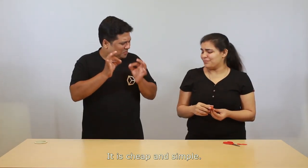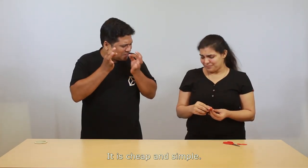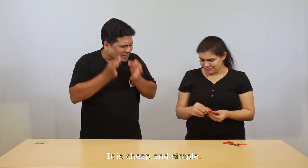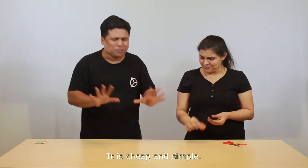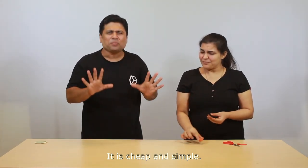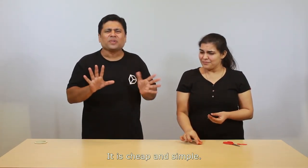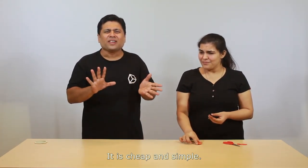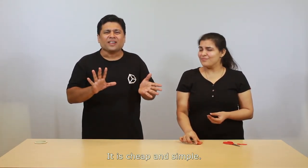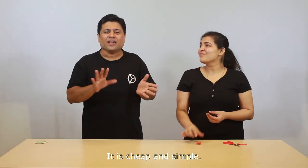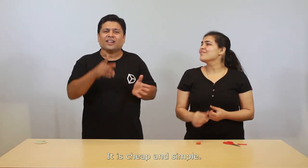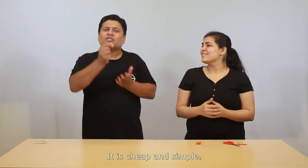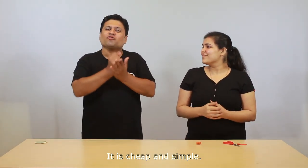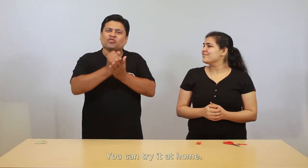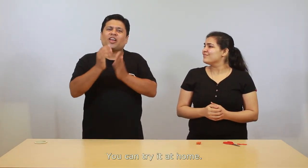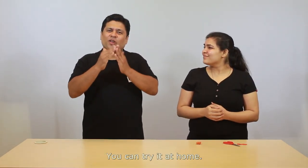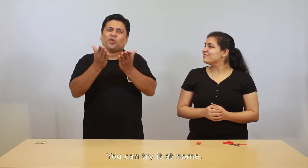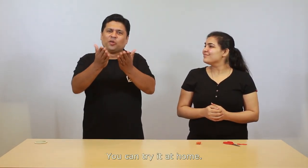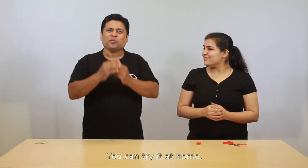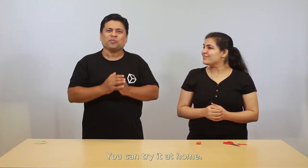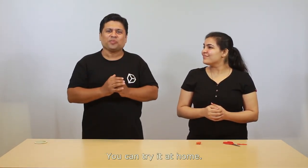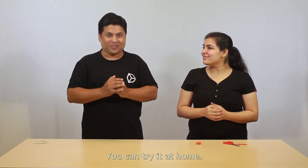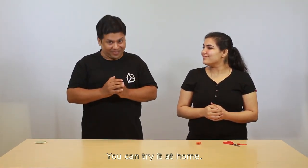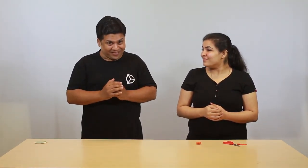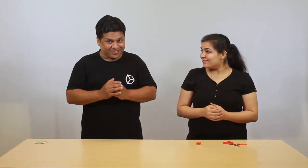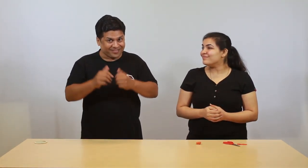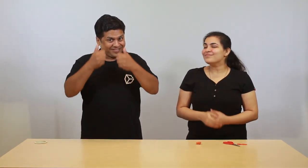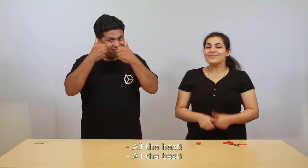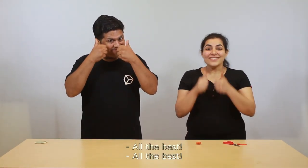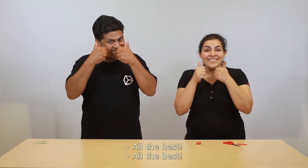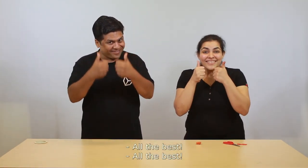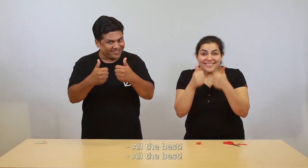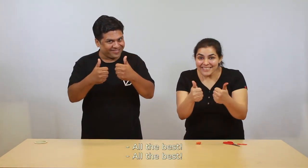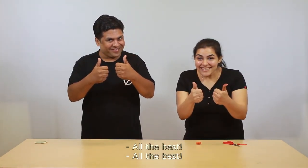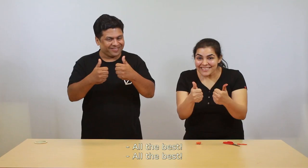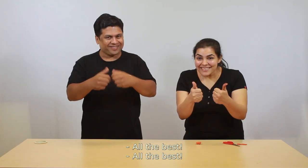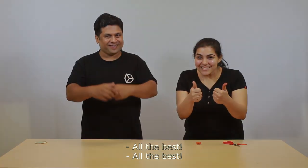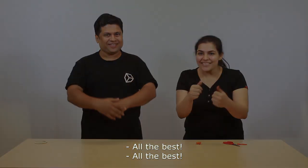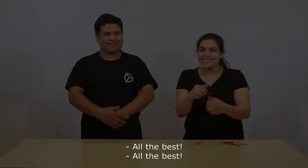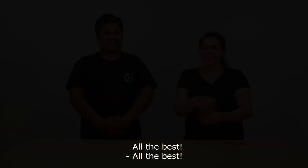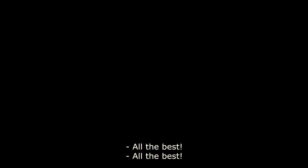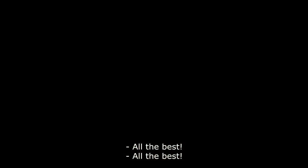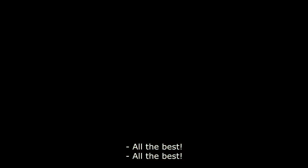cheap and simple You can try it at home All the best Then